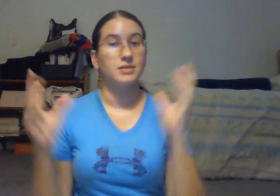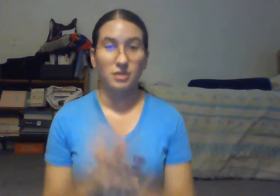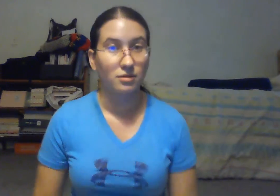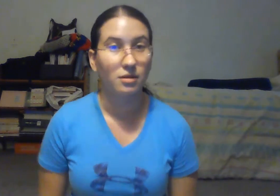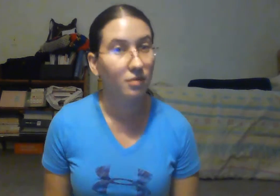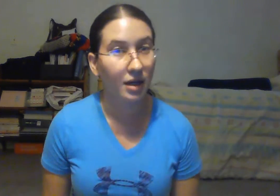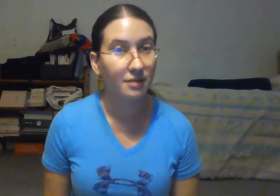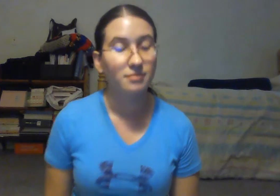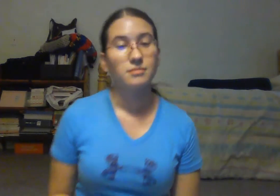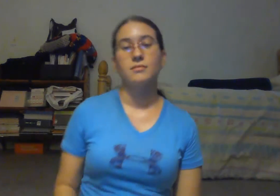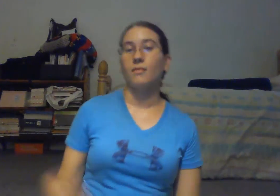go away.